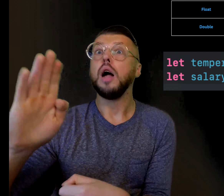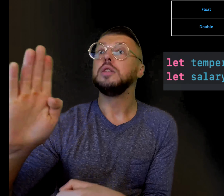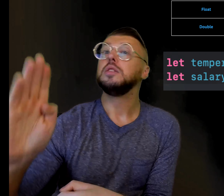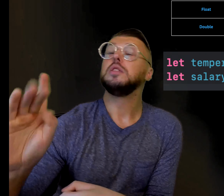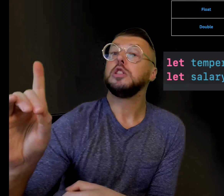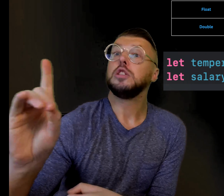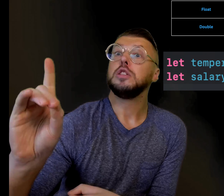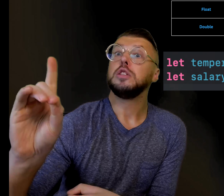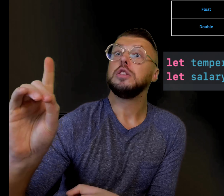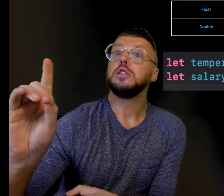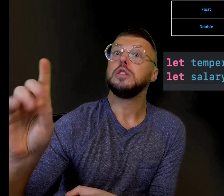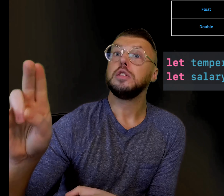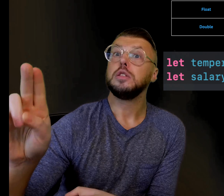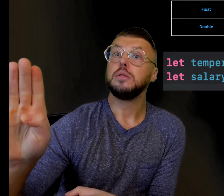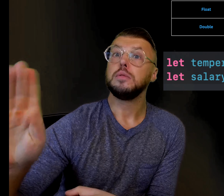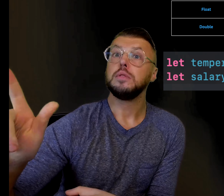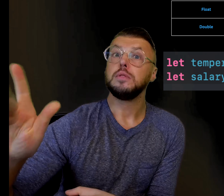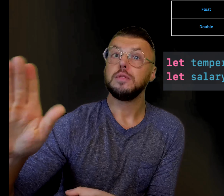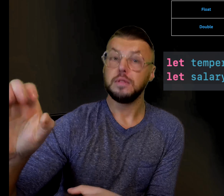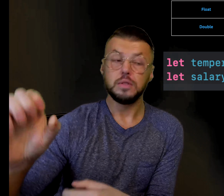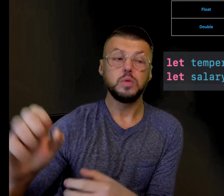32-bit to store information, and